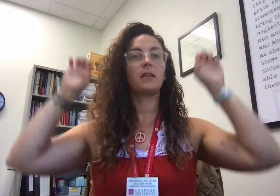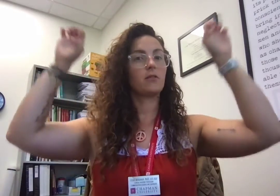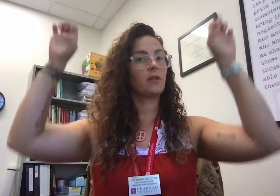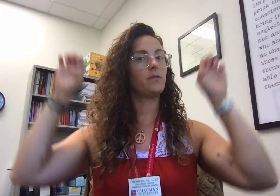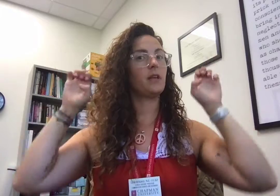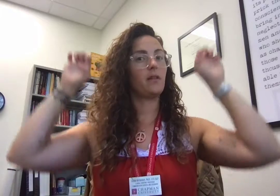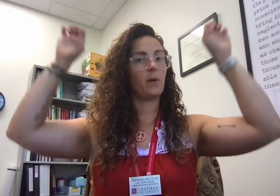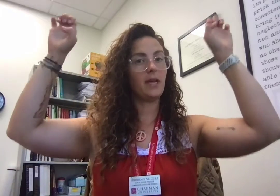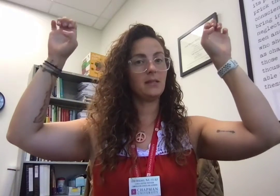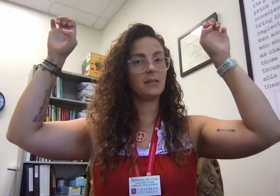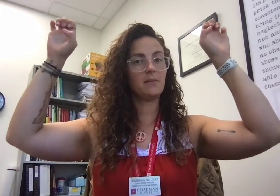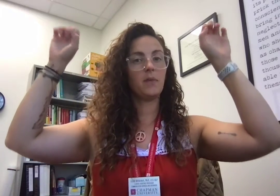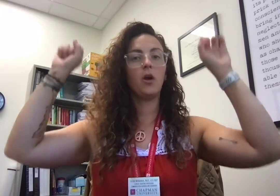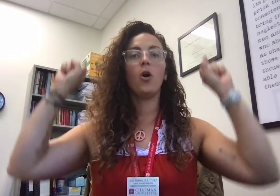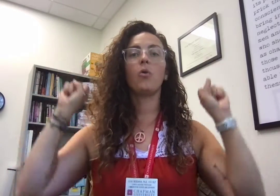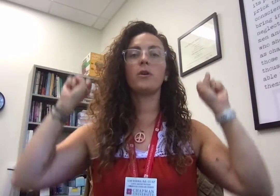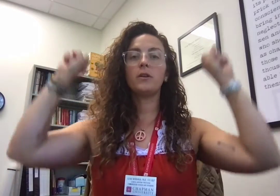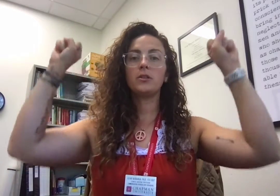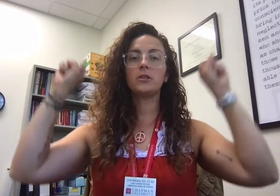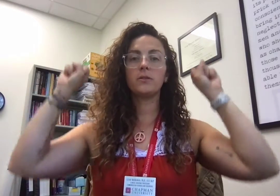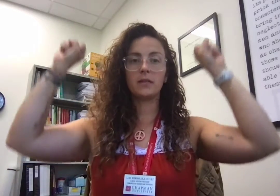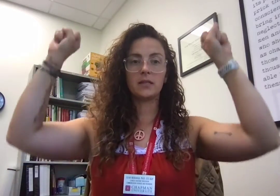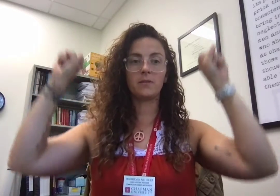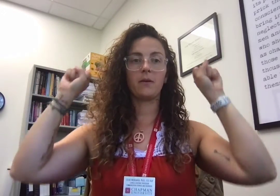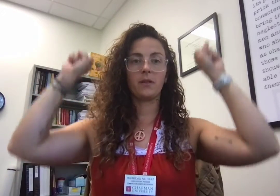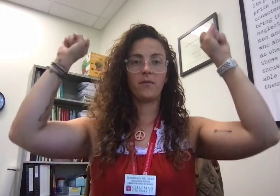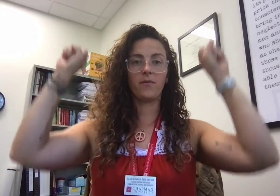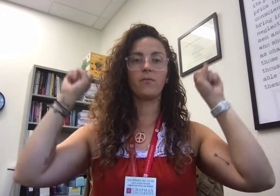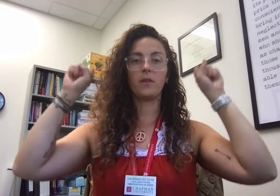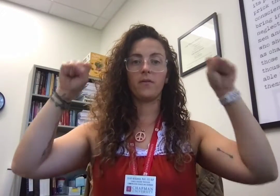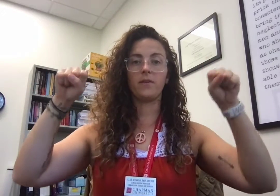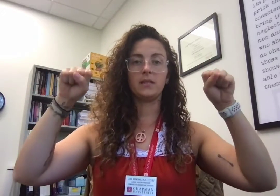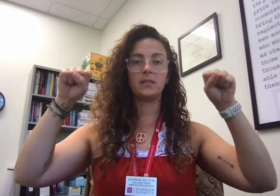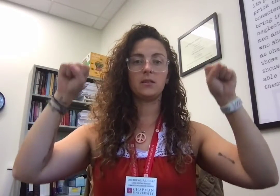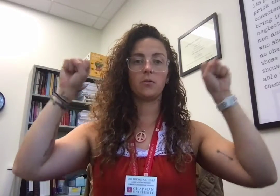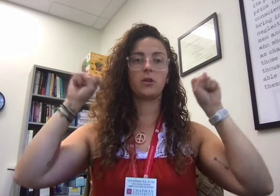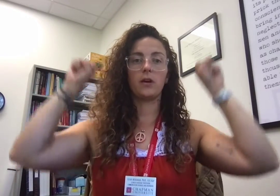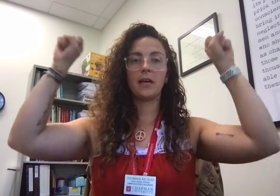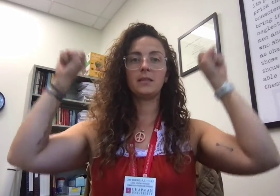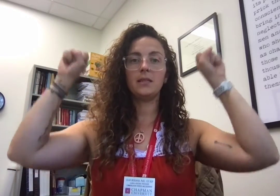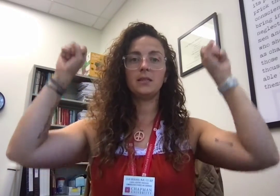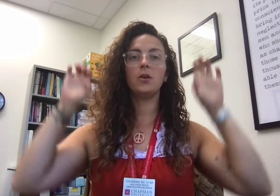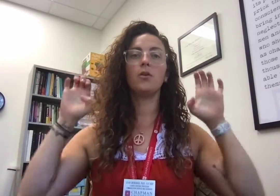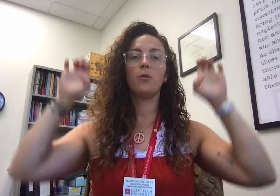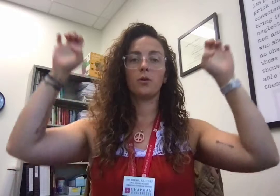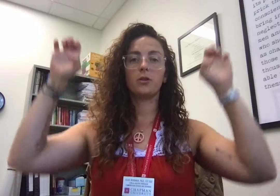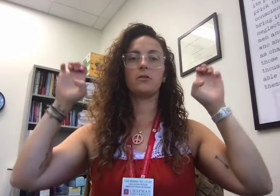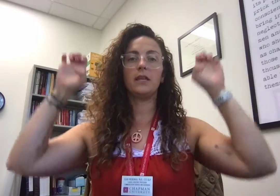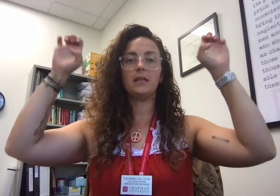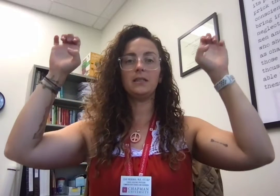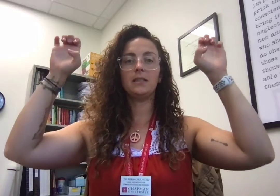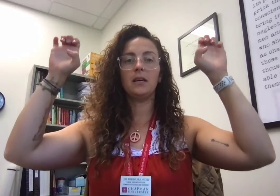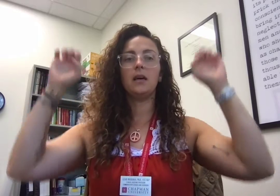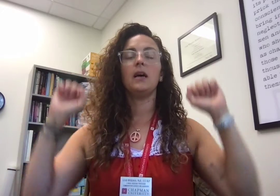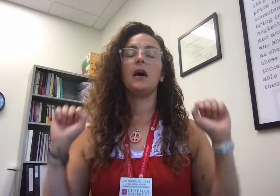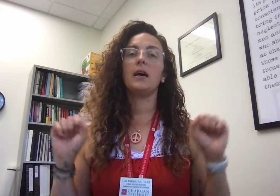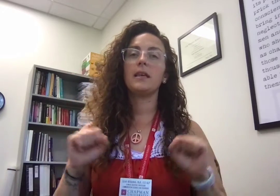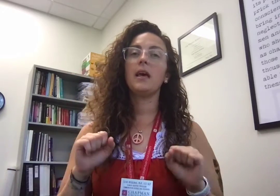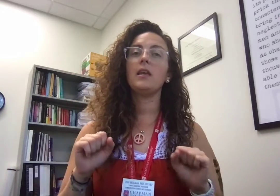you're lifting the weights. Or you can just do it this way with a fist. So with your S's or your E's. Again, if